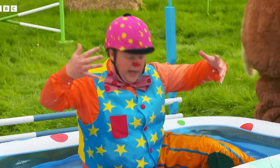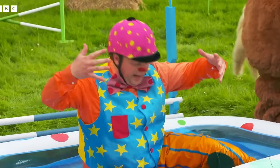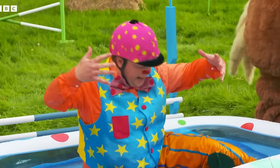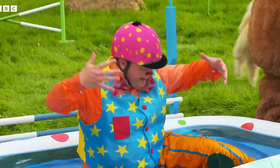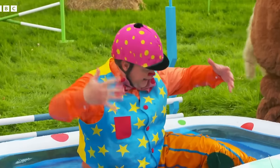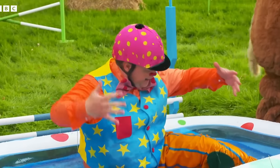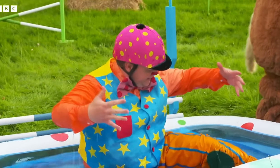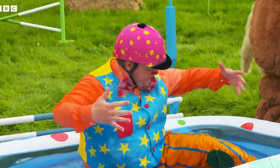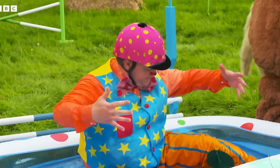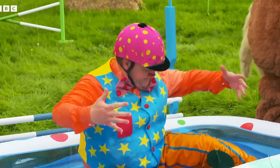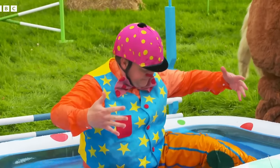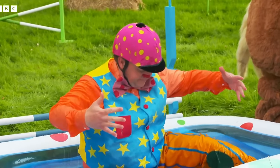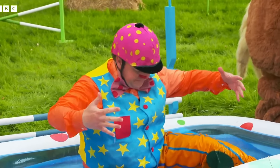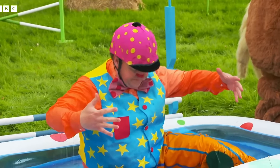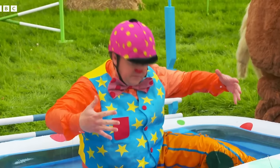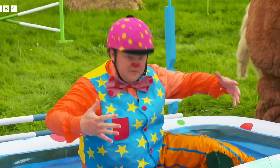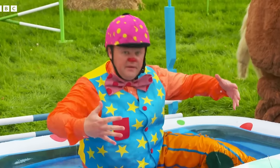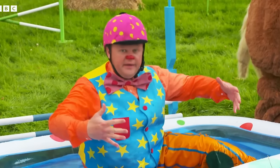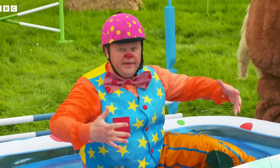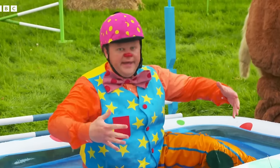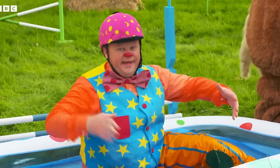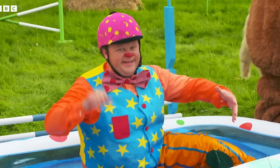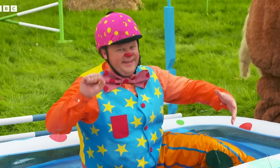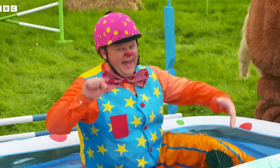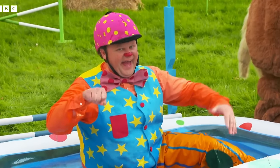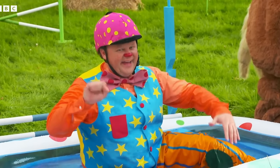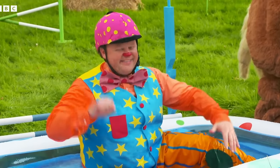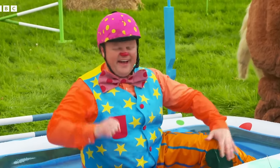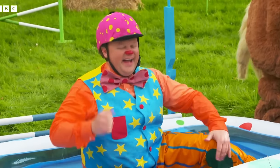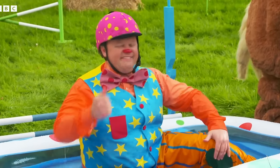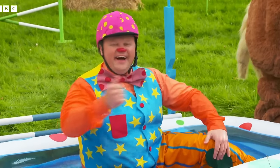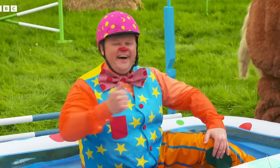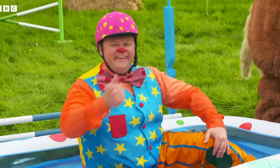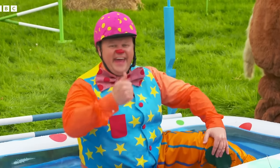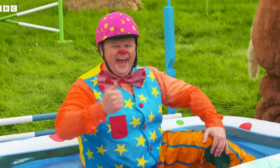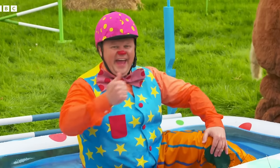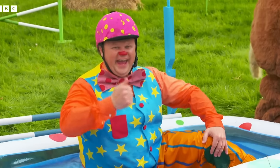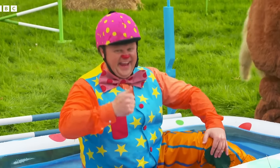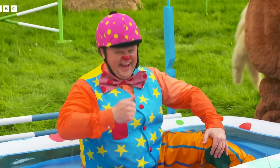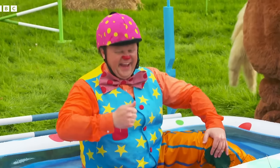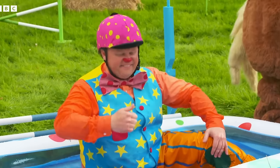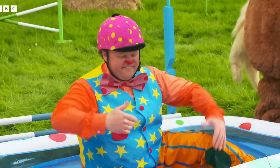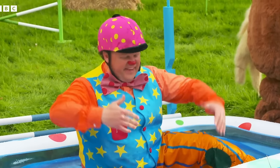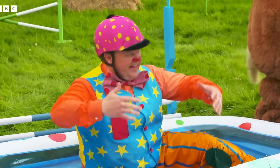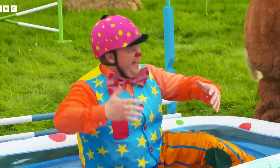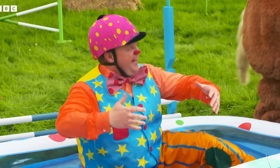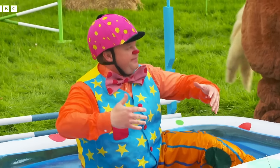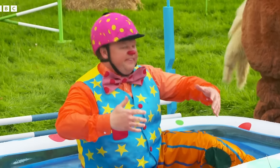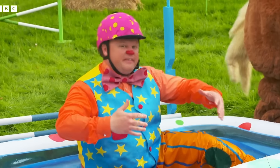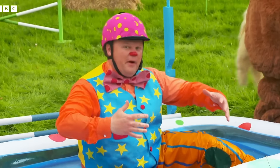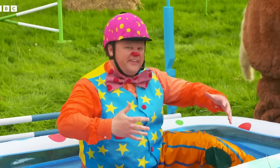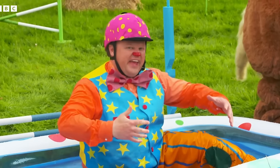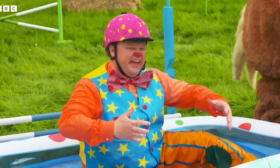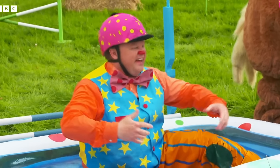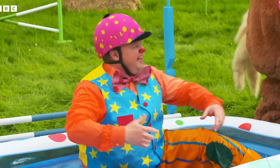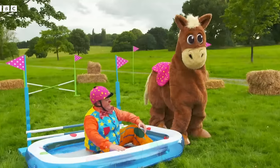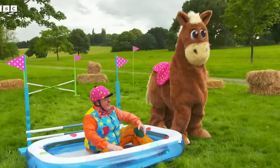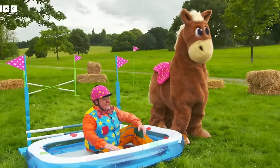Are you okay, Mr. Tumble? Yes, I'm okay. Spotty, did